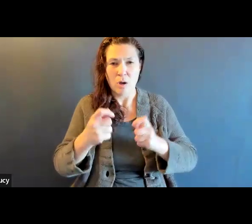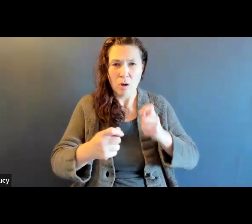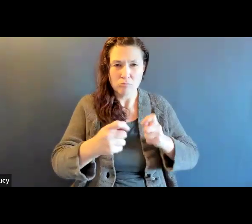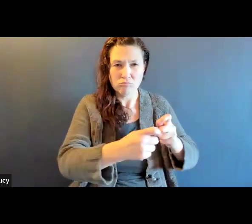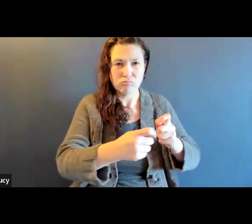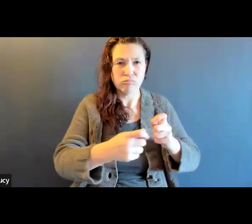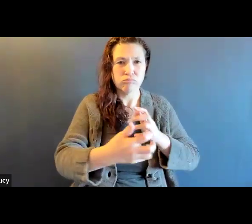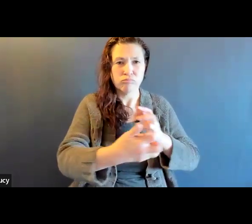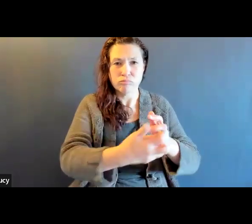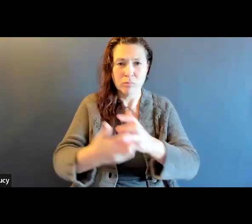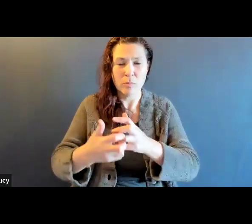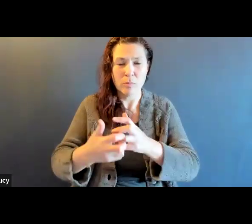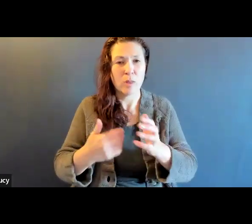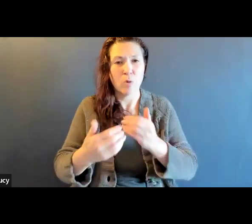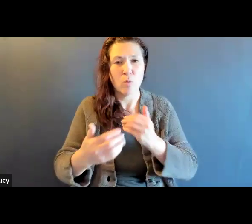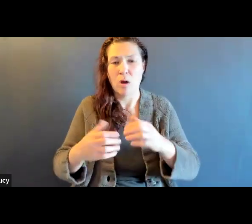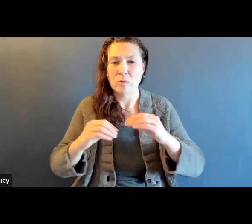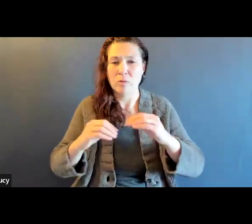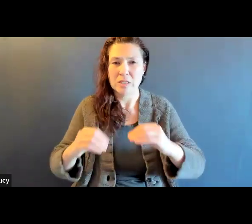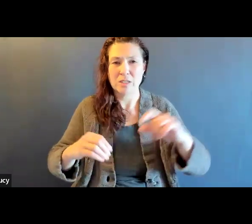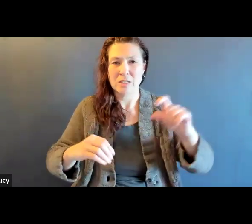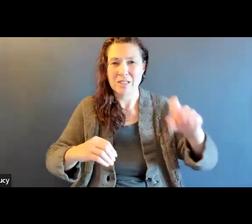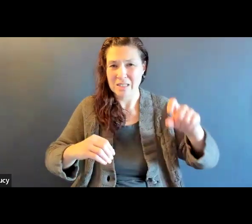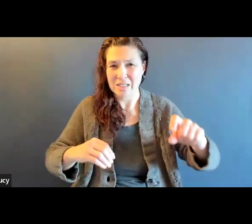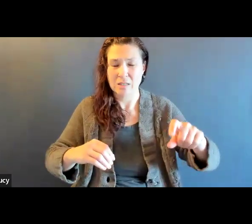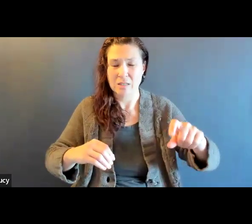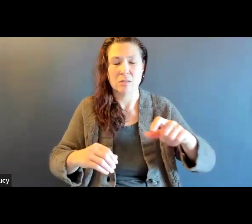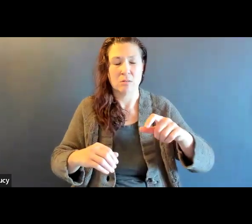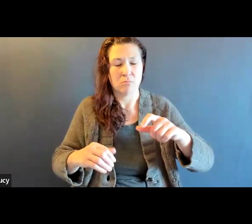strategies to the specific needs of every child.